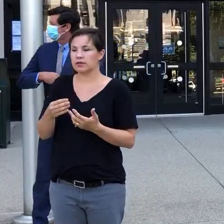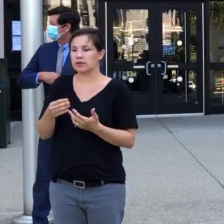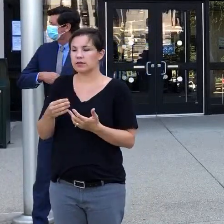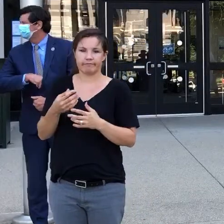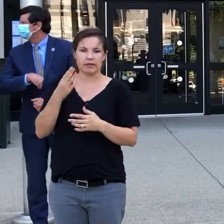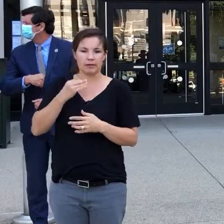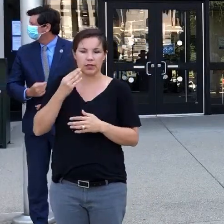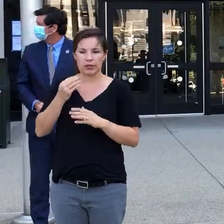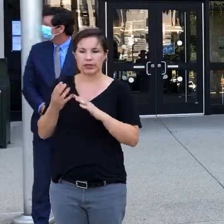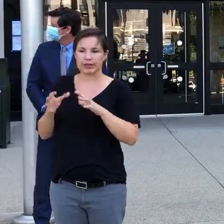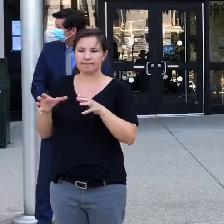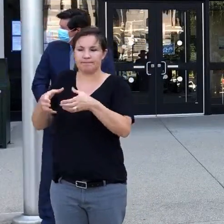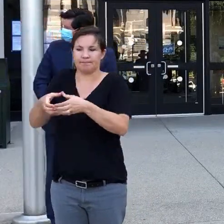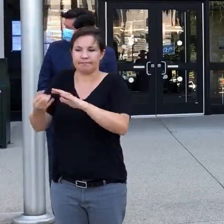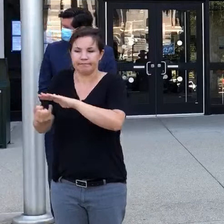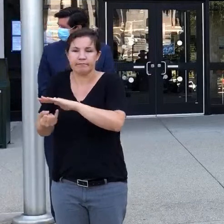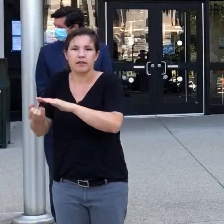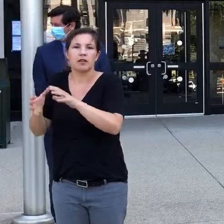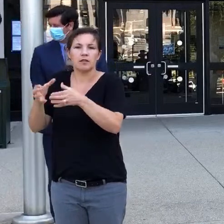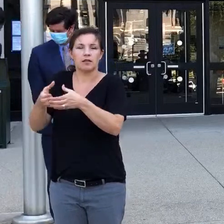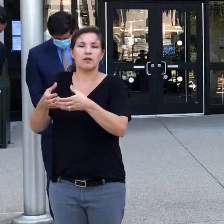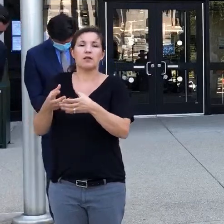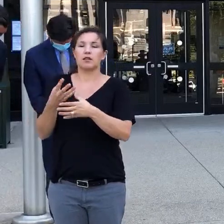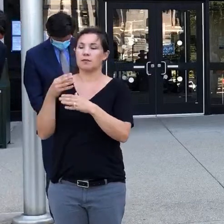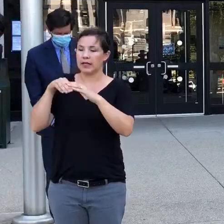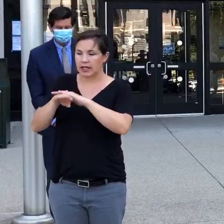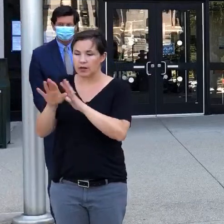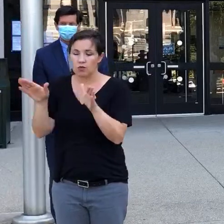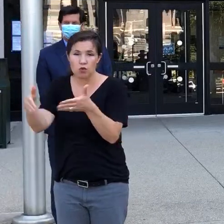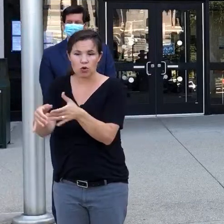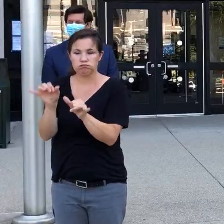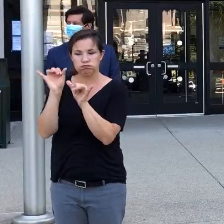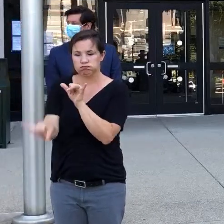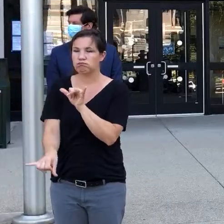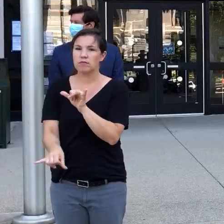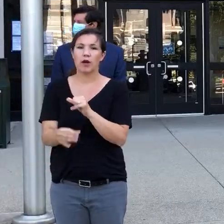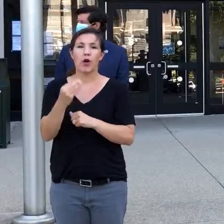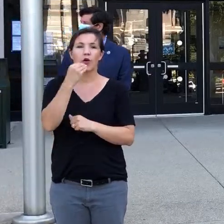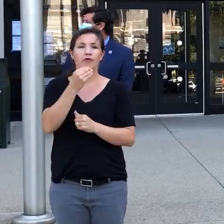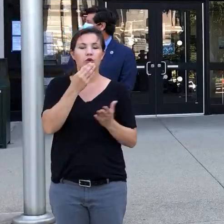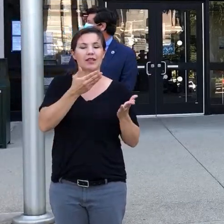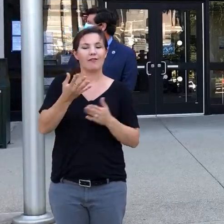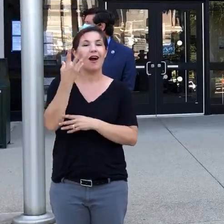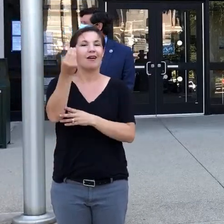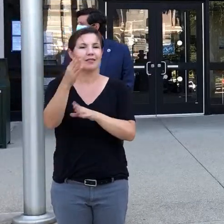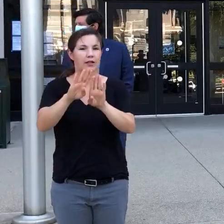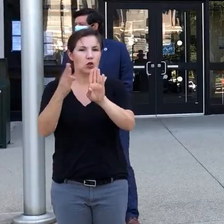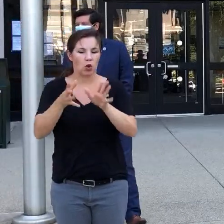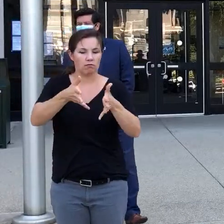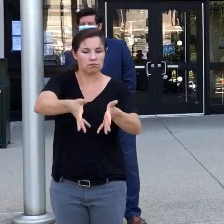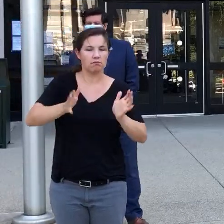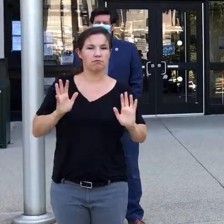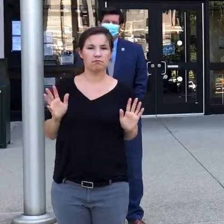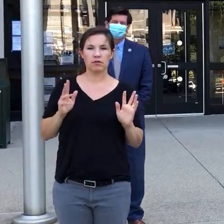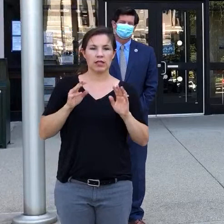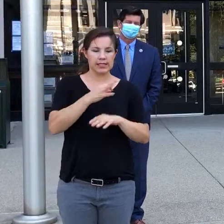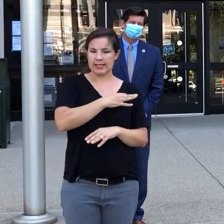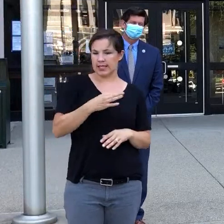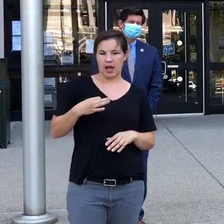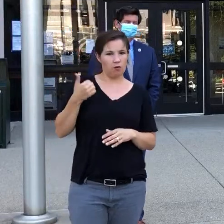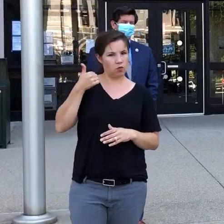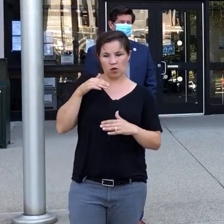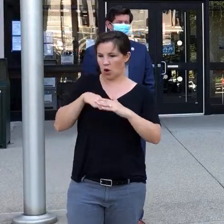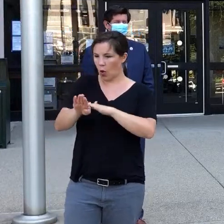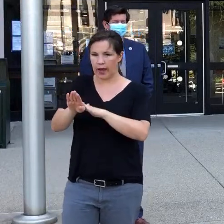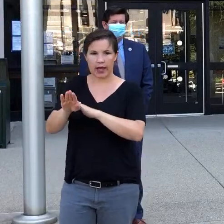room. Food would have to be delivered outside their door. They wouldn't be able to have people make up their room. They could just have like